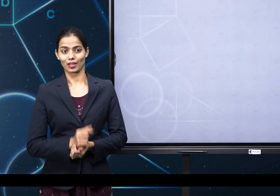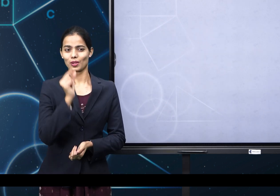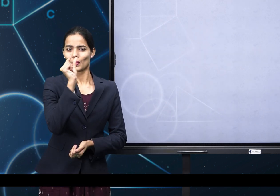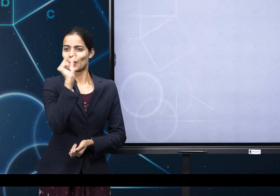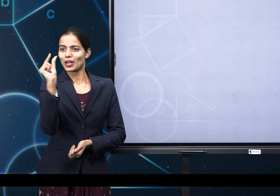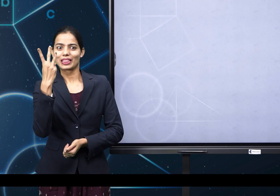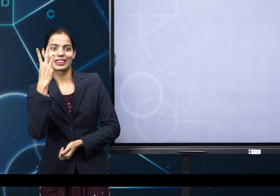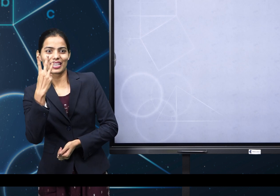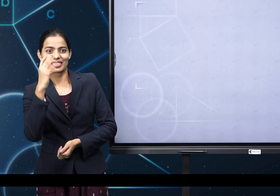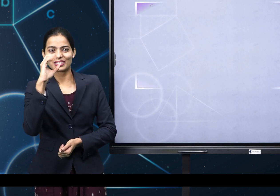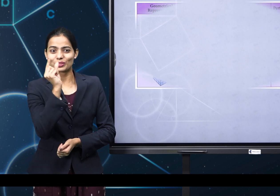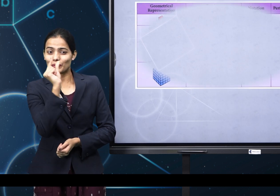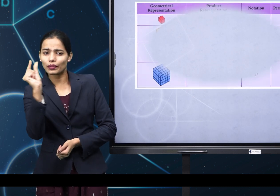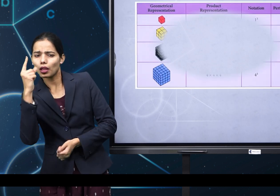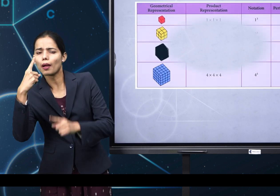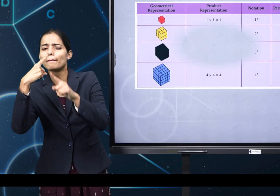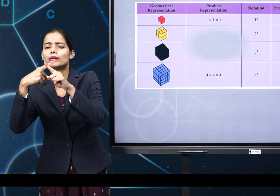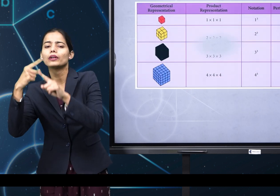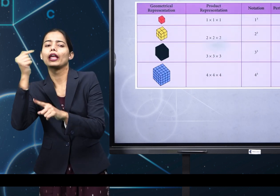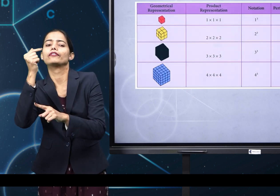Cube of negative numbers.